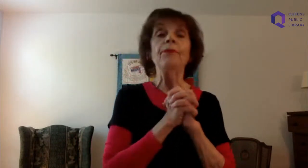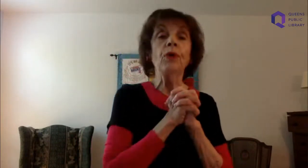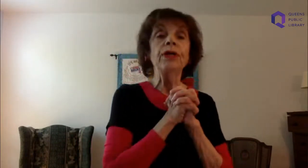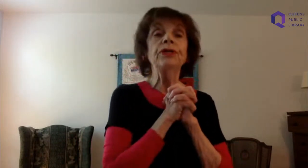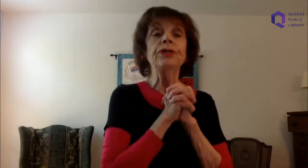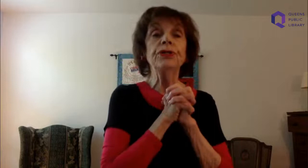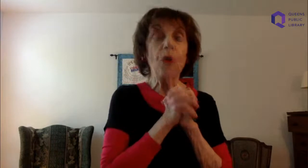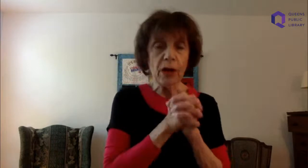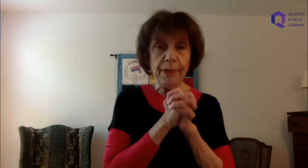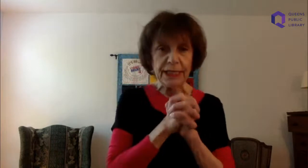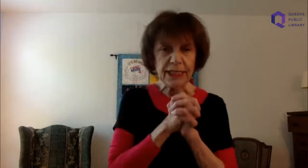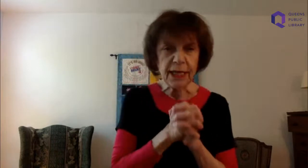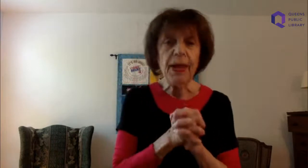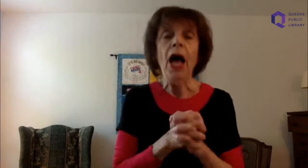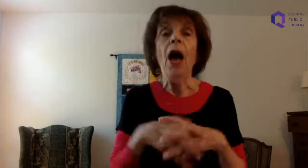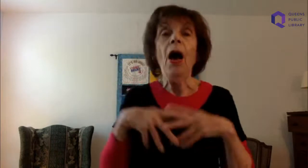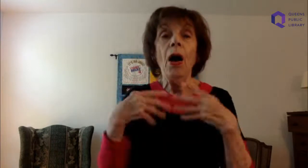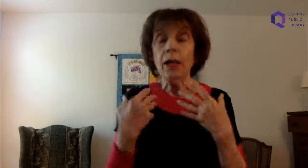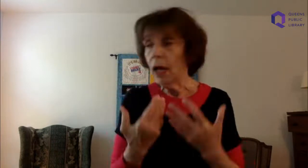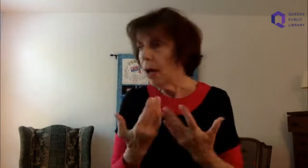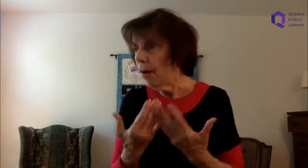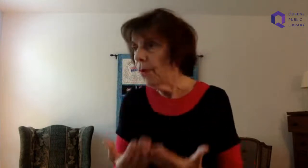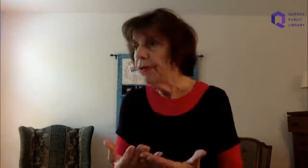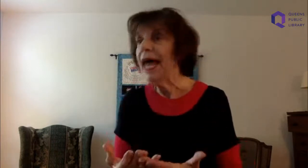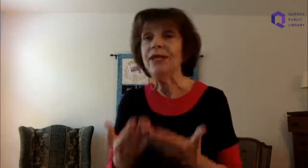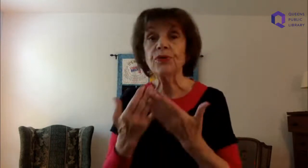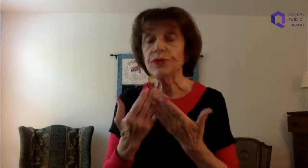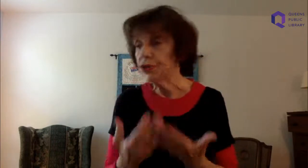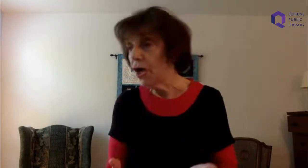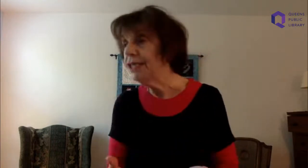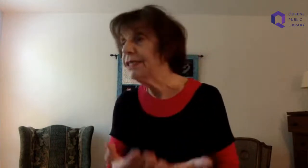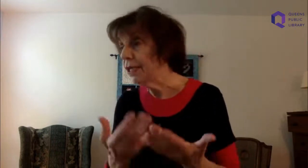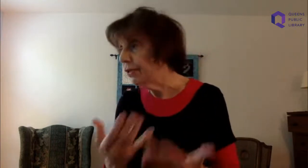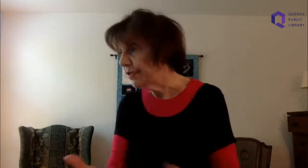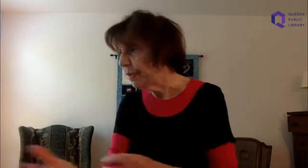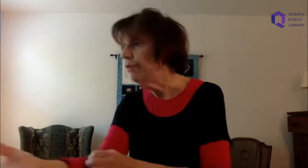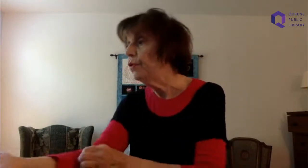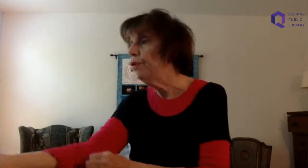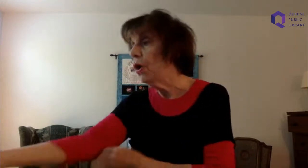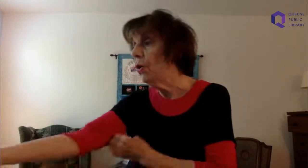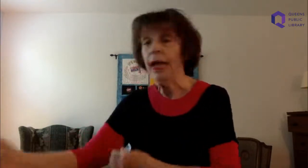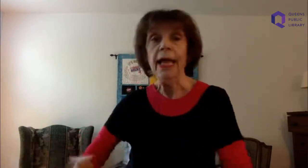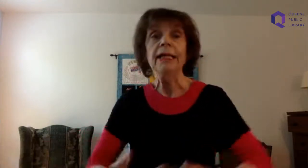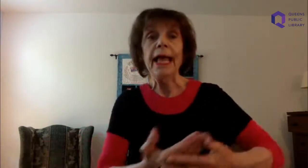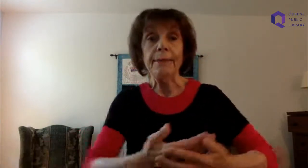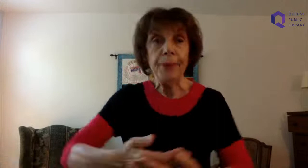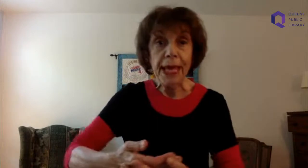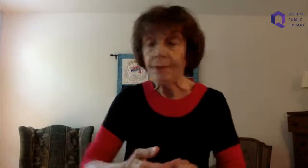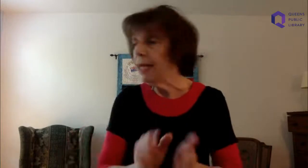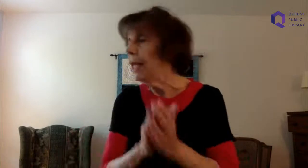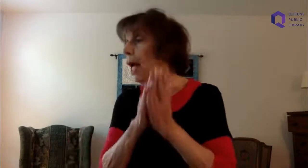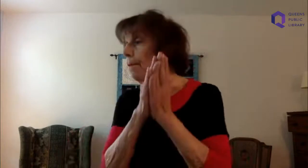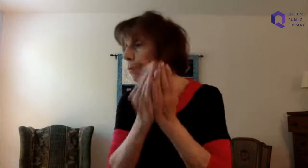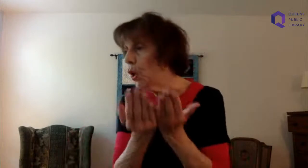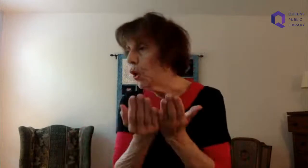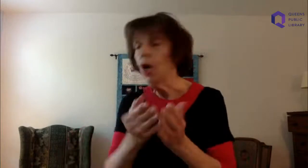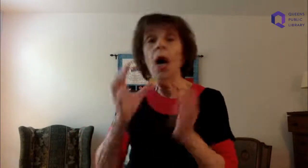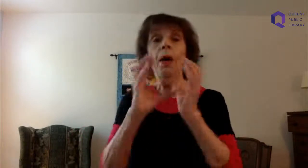I'm going to just talk about some natural signs that some of you know, like baby, book,